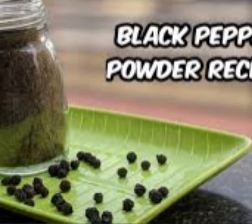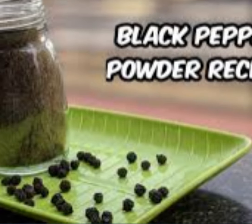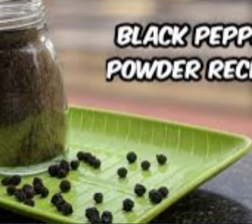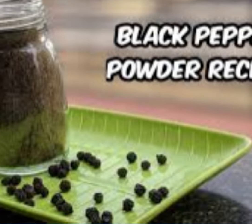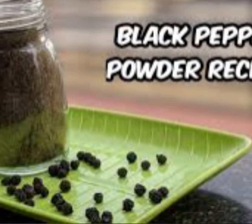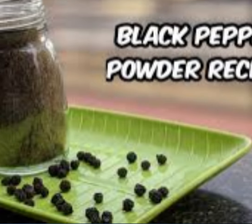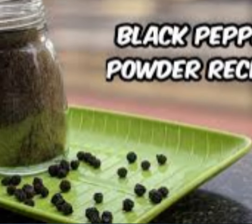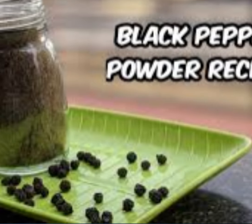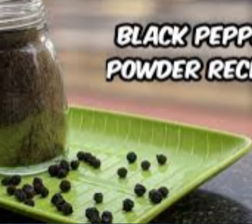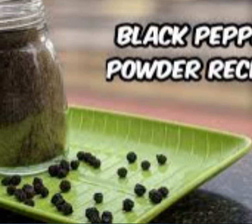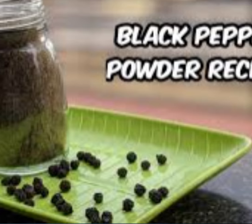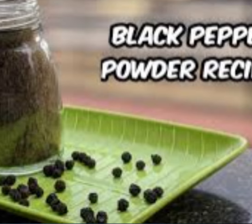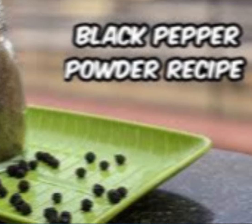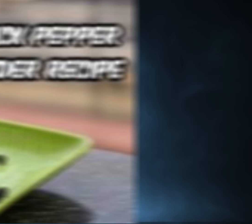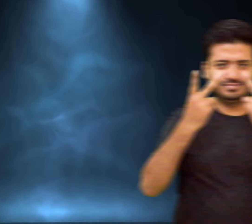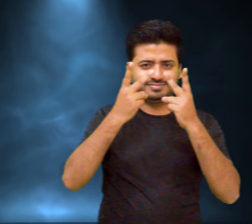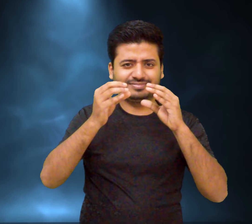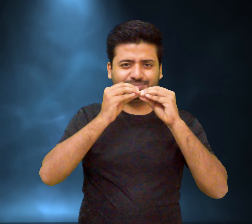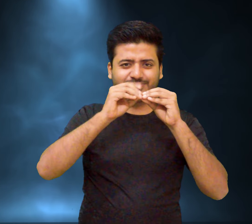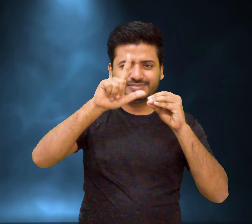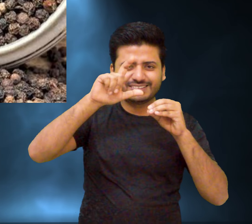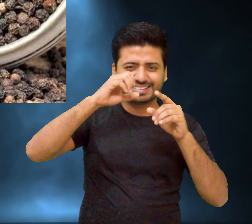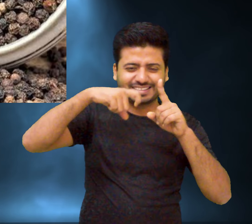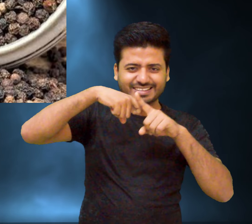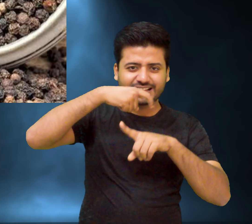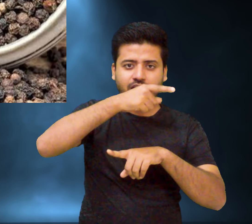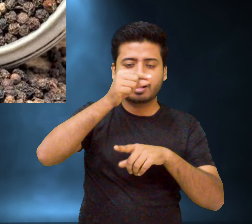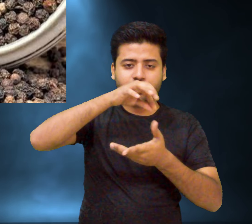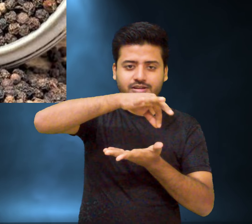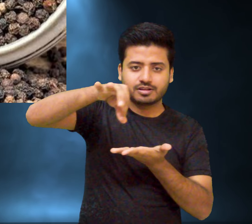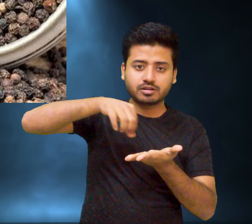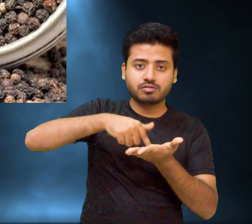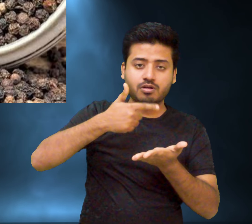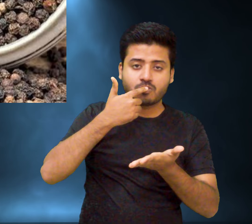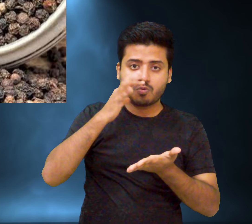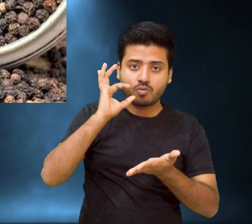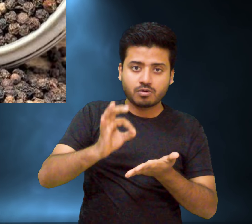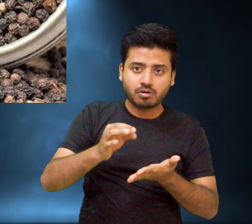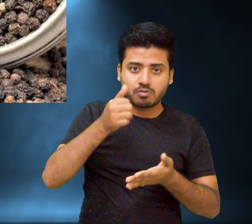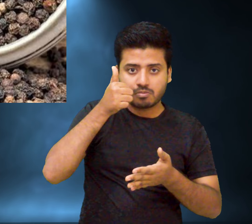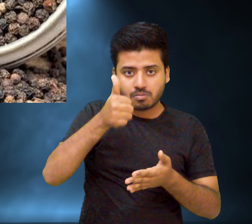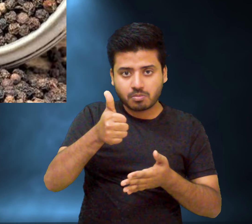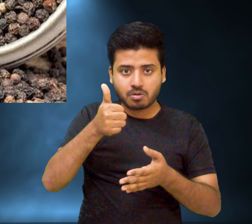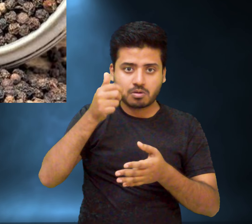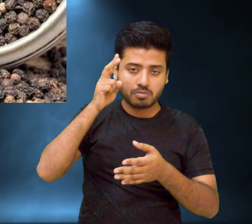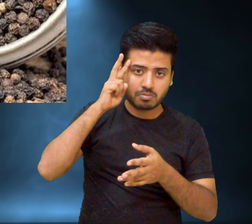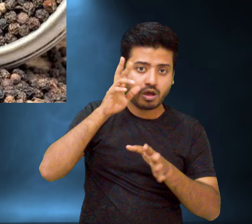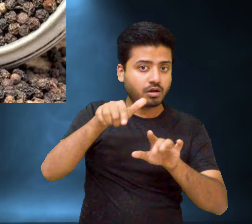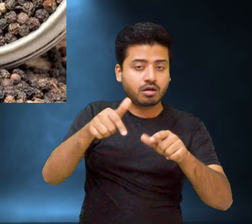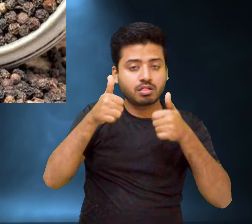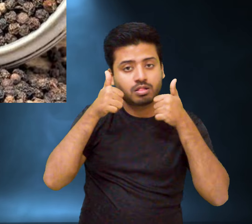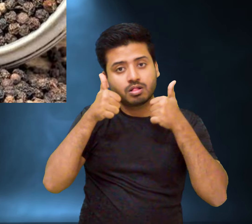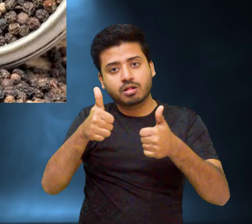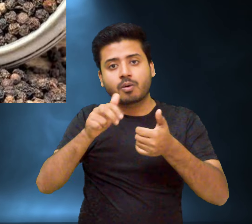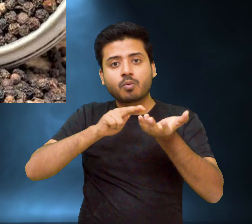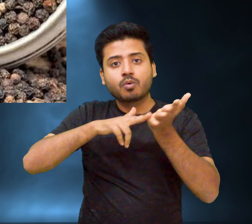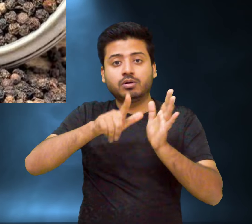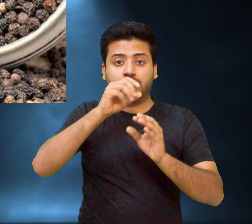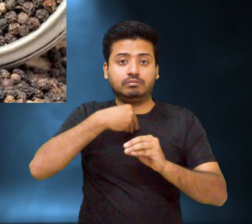For peppercorns, visual inspections and a crush test can reveal if they are mixed with lighter, fake berries. For